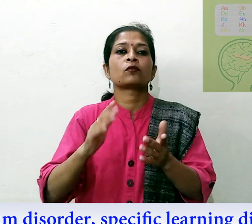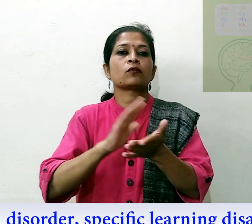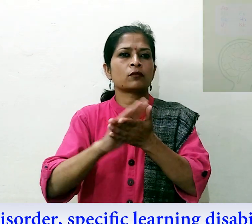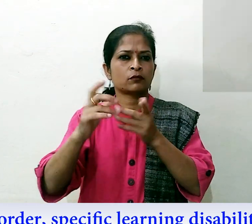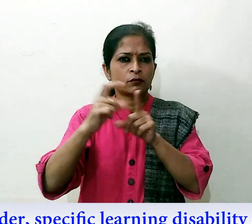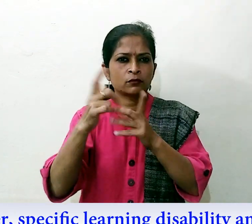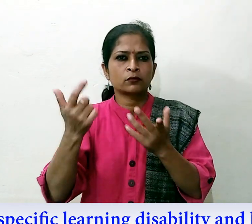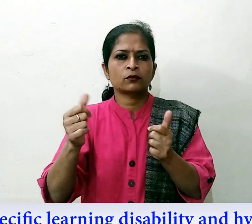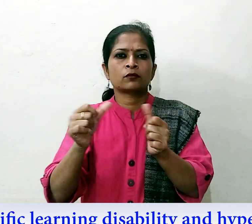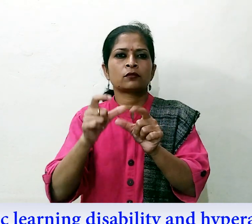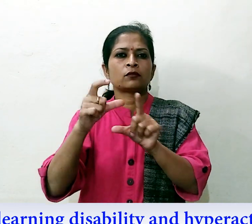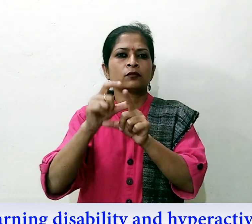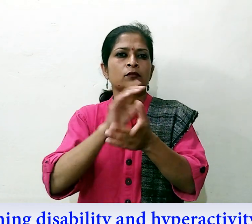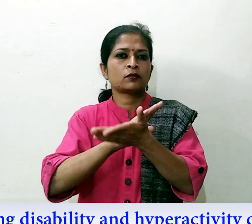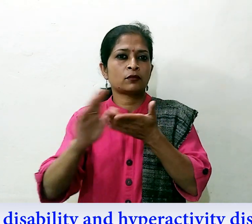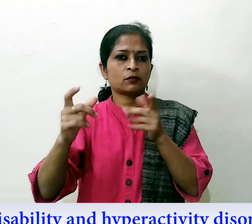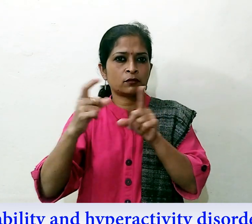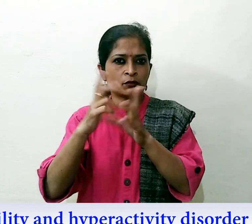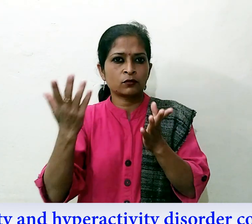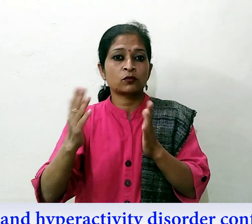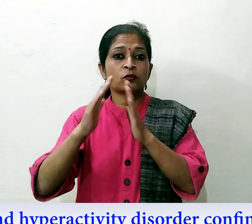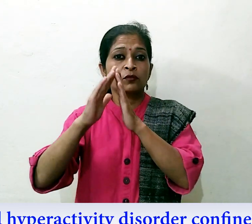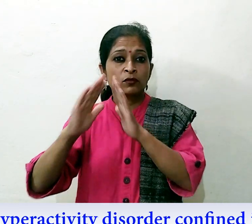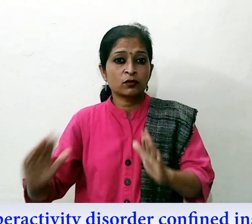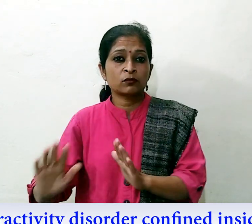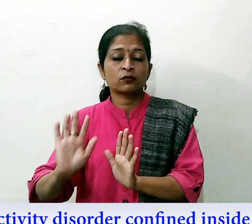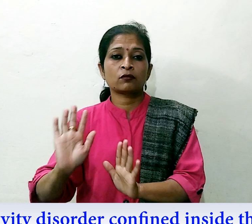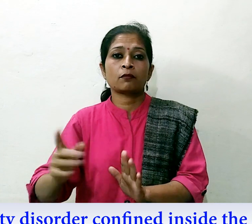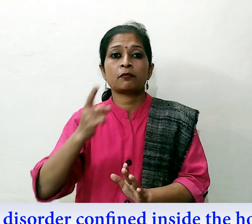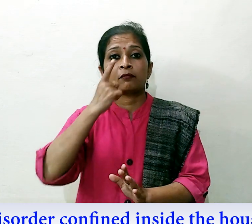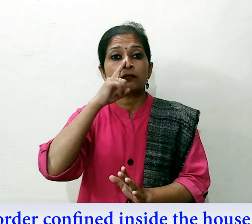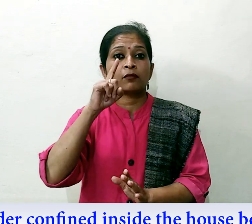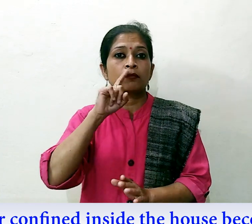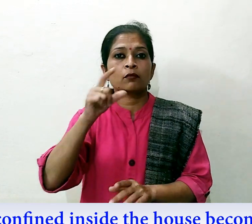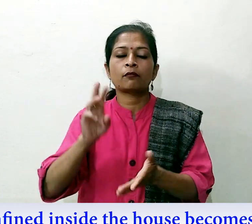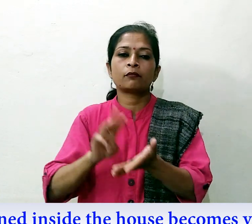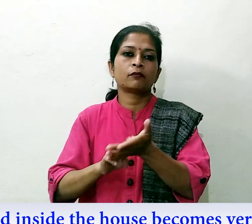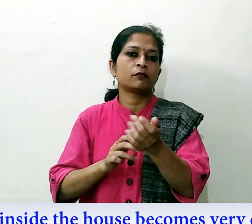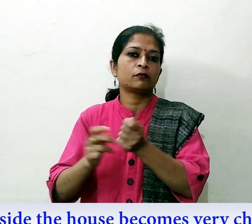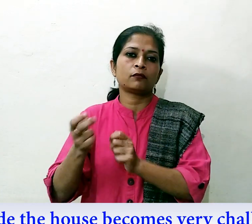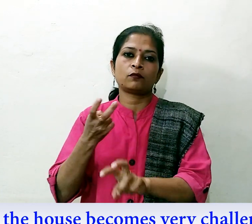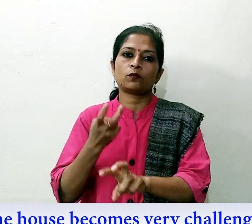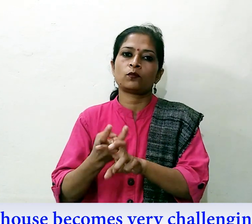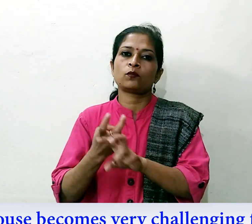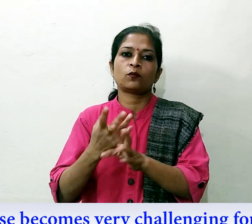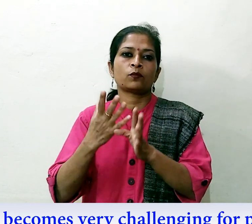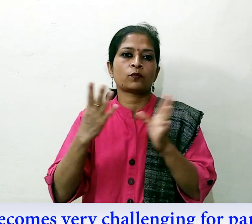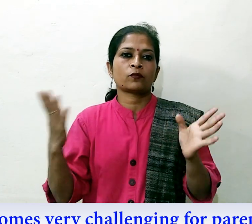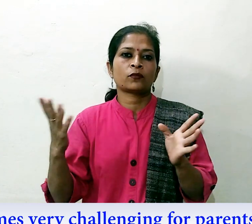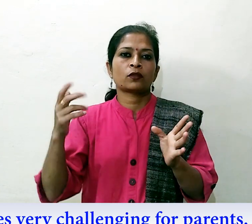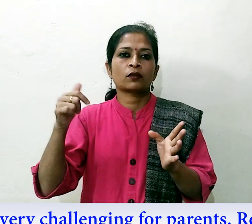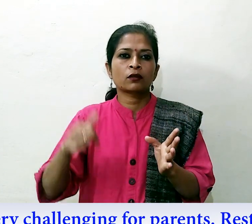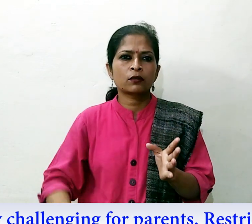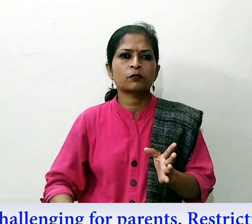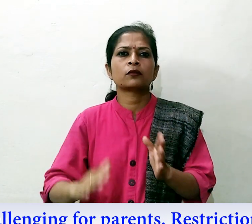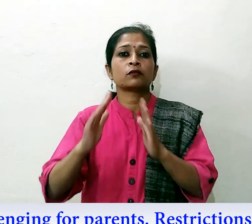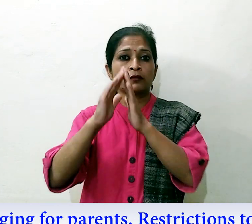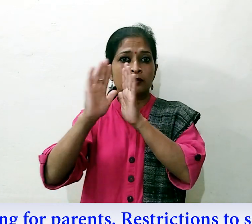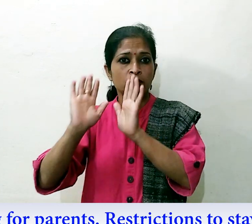disorder, confined inside the house, becomes very challenging for parents. Restrictions to stay within the house are causing